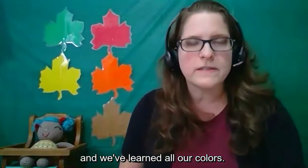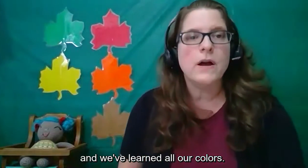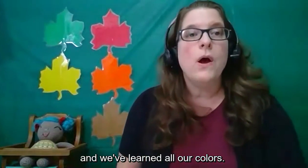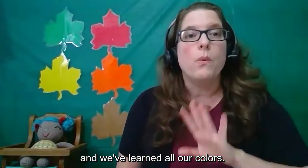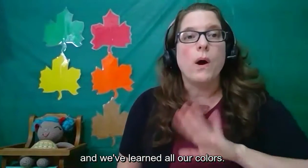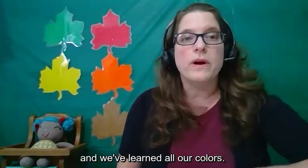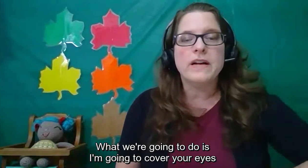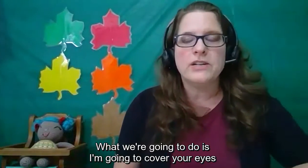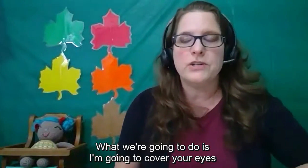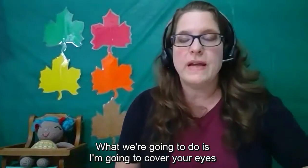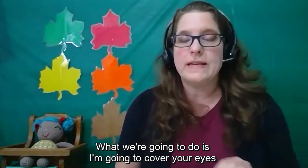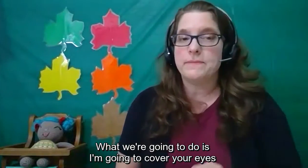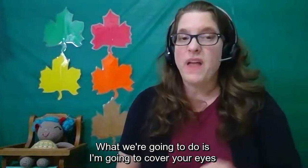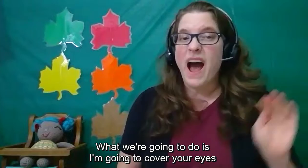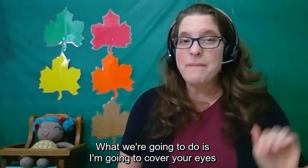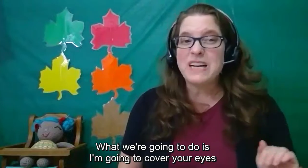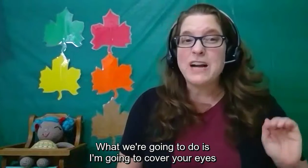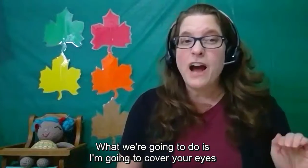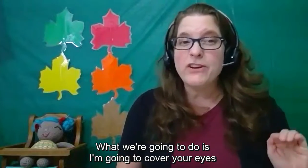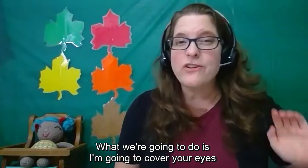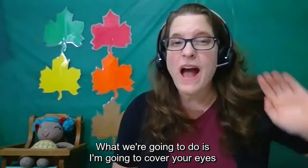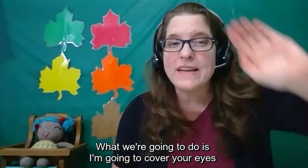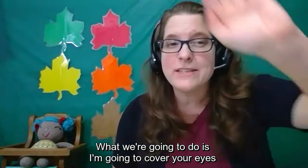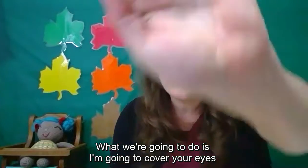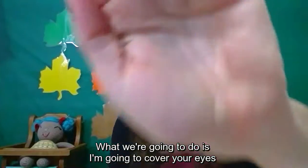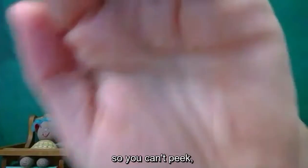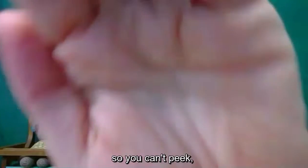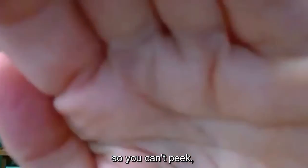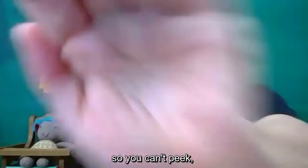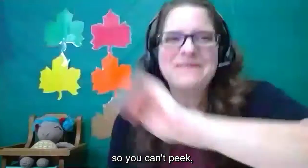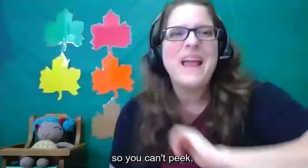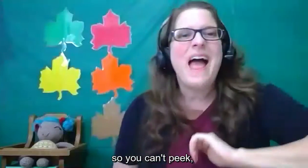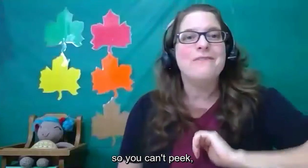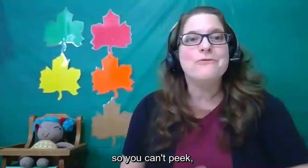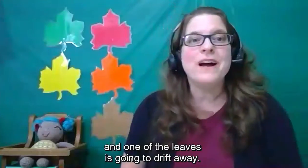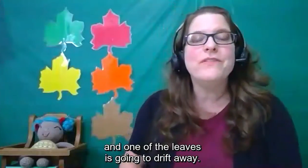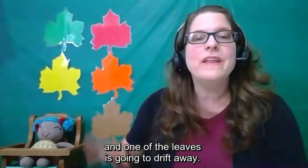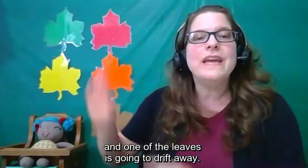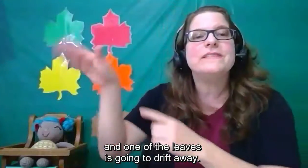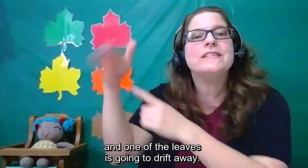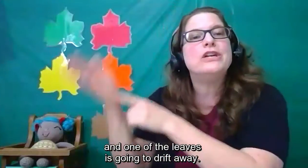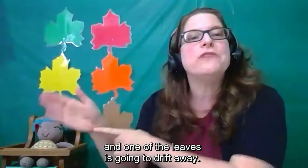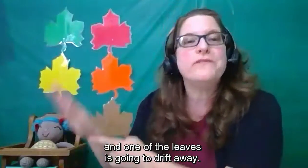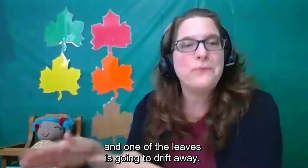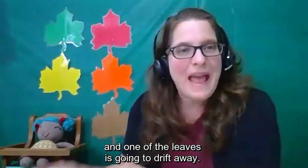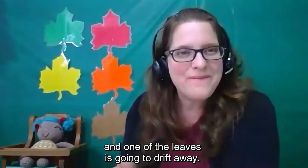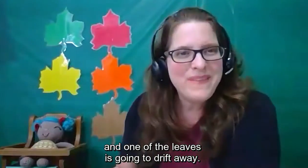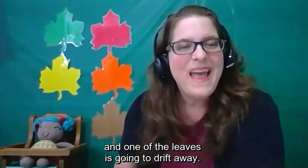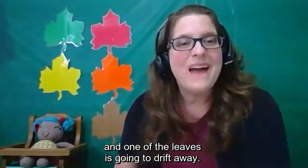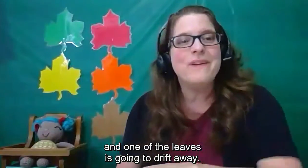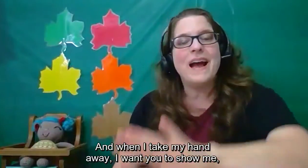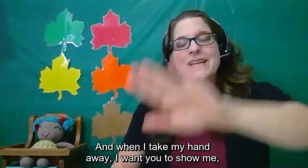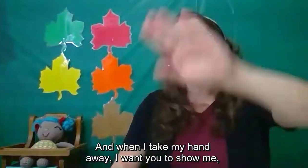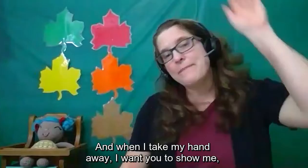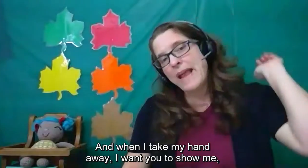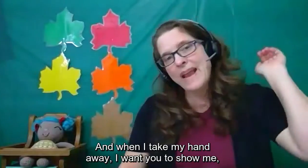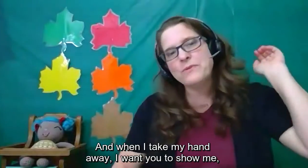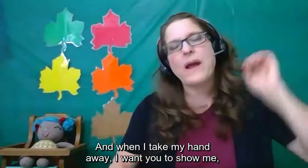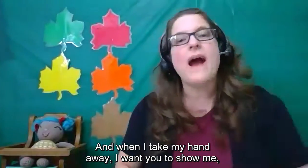colors. What we're going to do is I'm going to cover your eyes so you can't peek, and one of the leaves is going to drift away. And when I take my hand away,